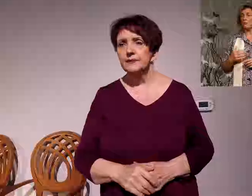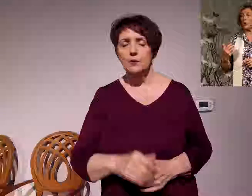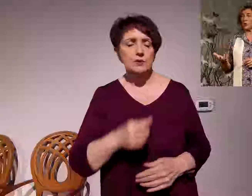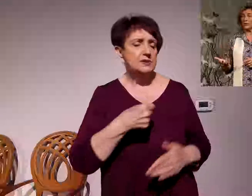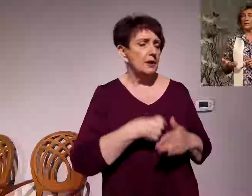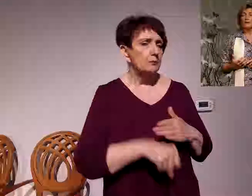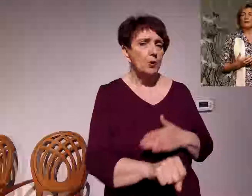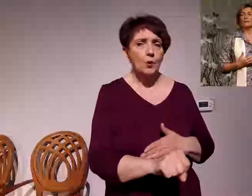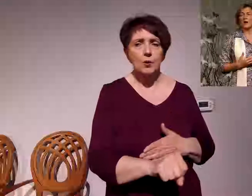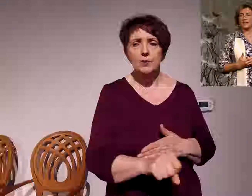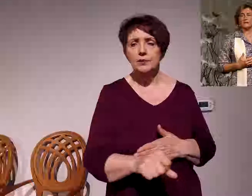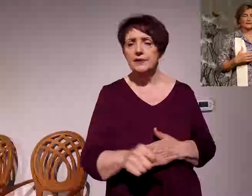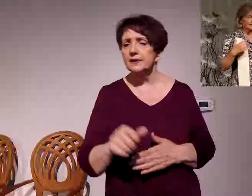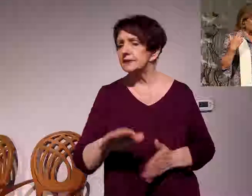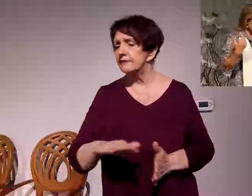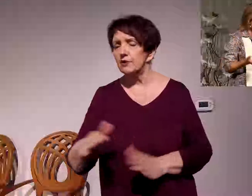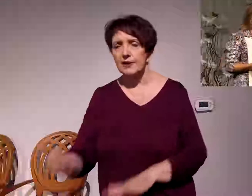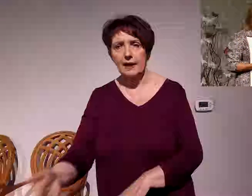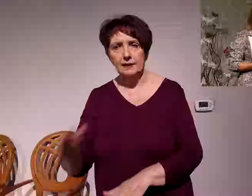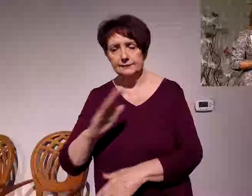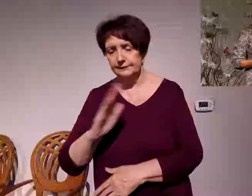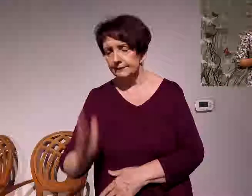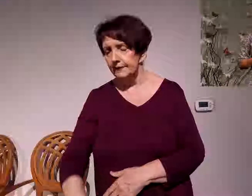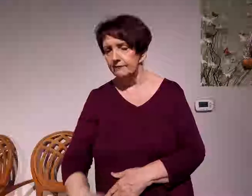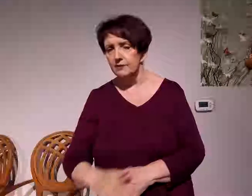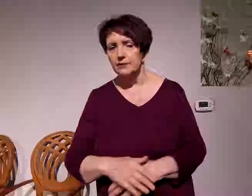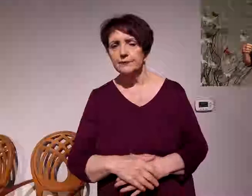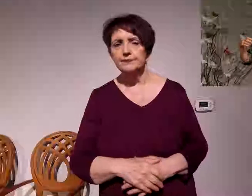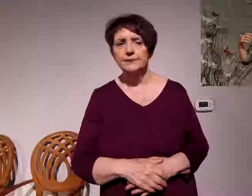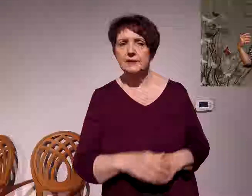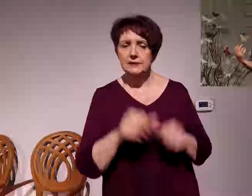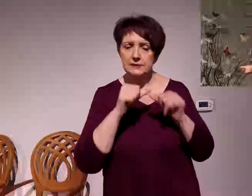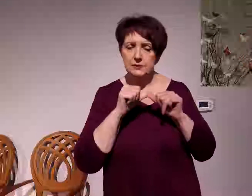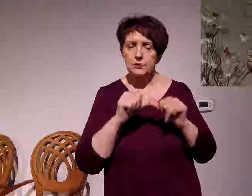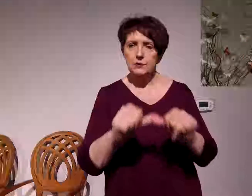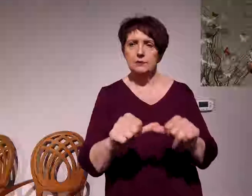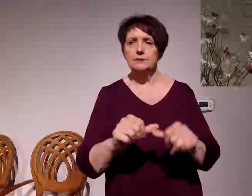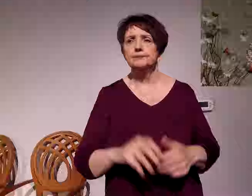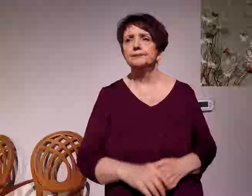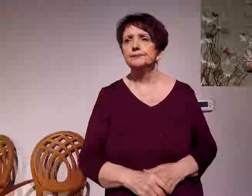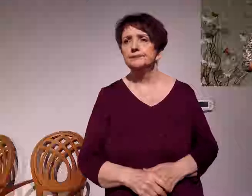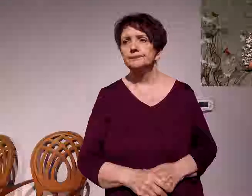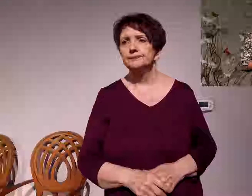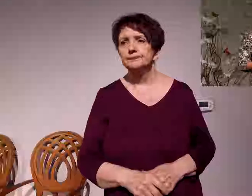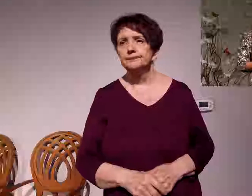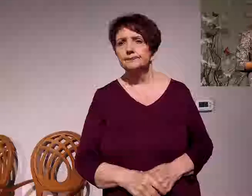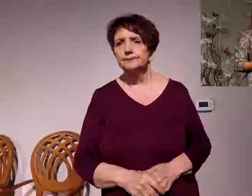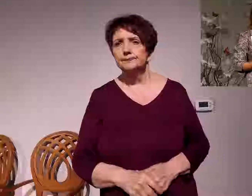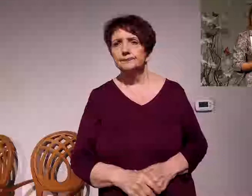was not born. This mind does not die. This mind is eternal.